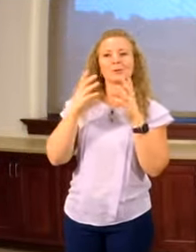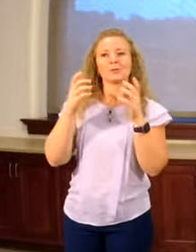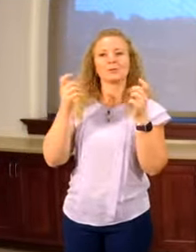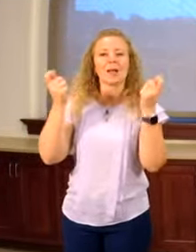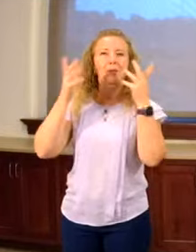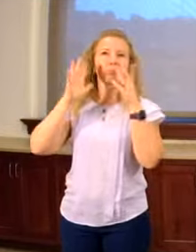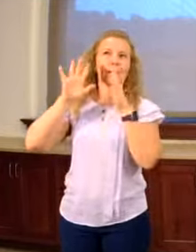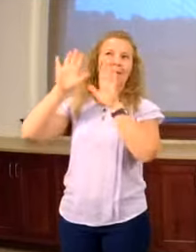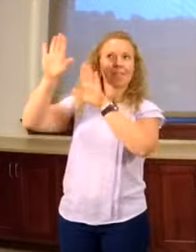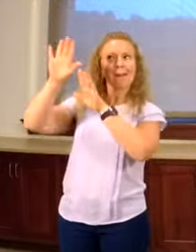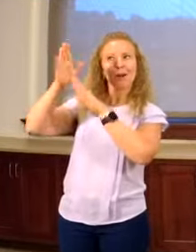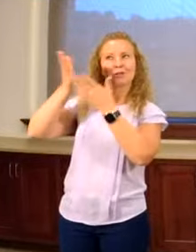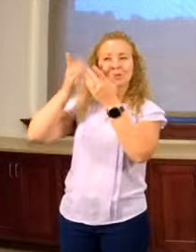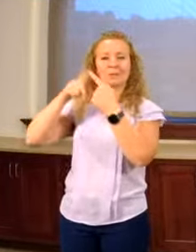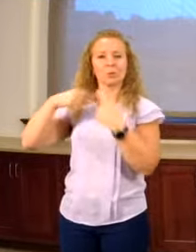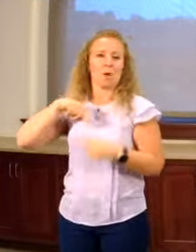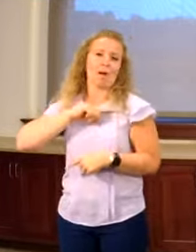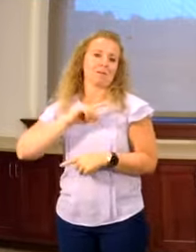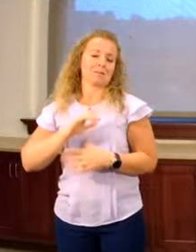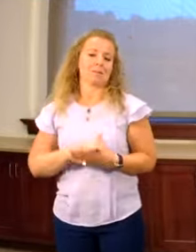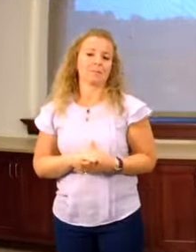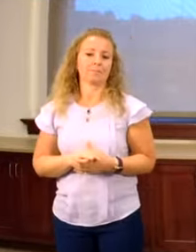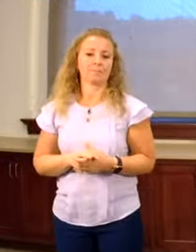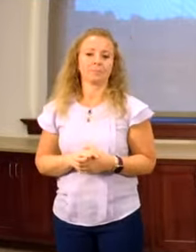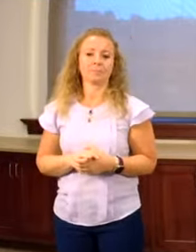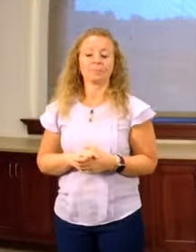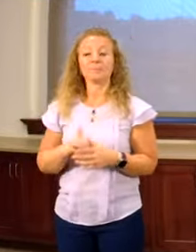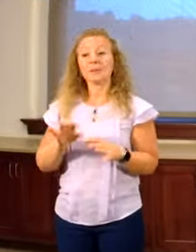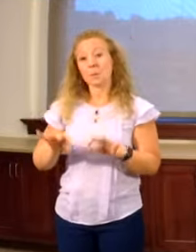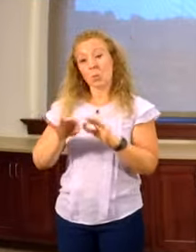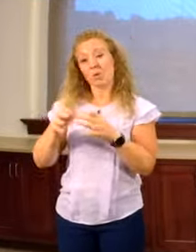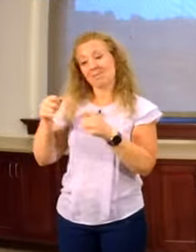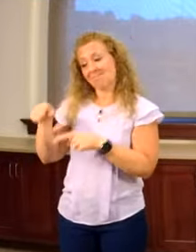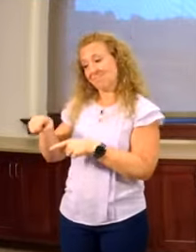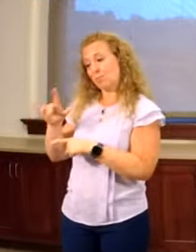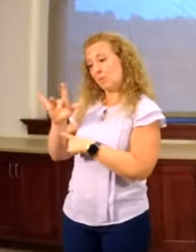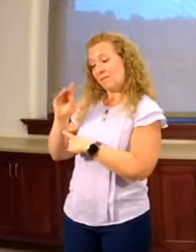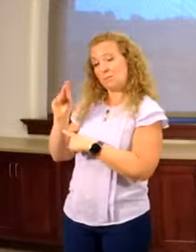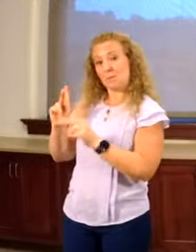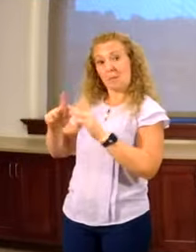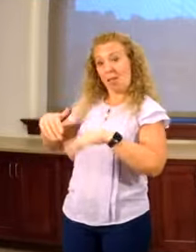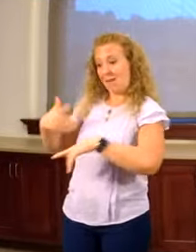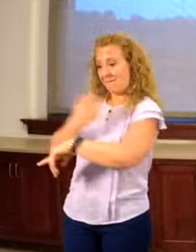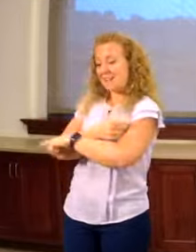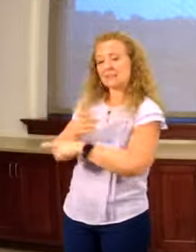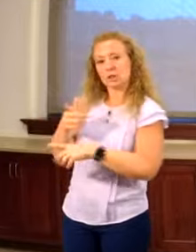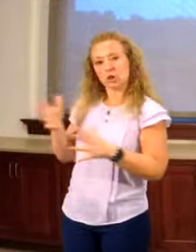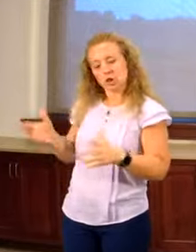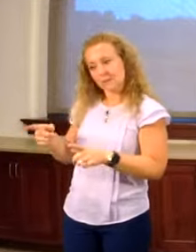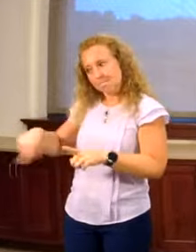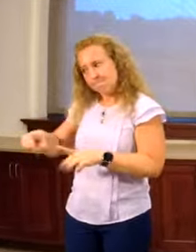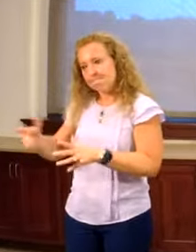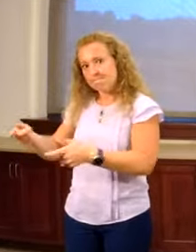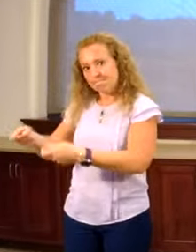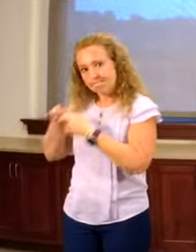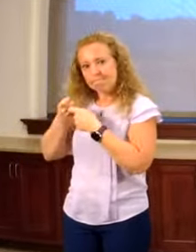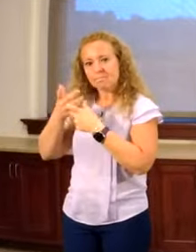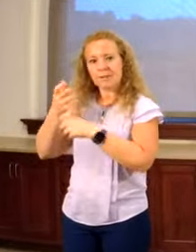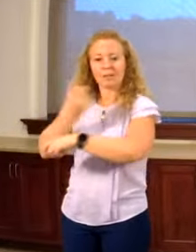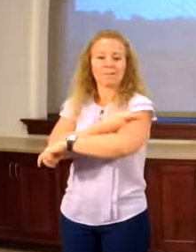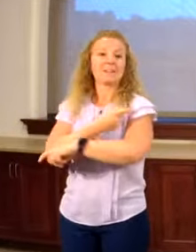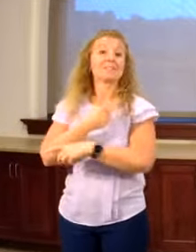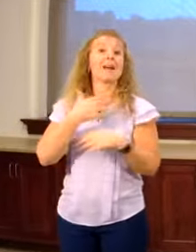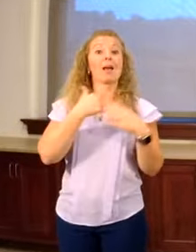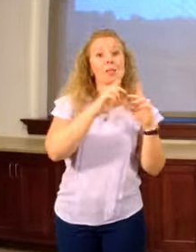So we want to make sure that we get that last 25% of folks vaccinated. The health department and our